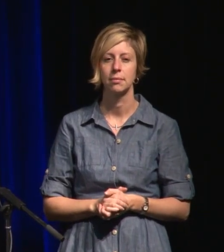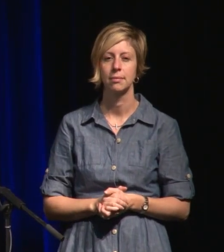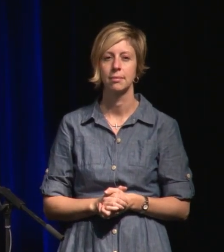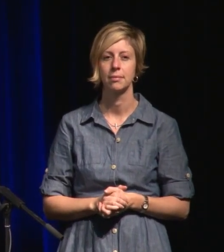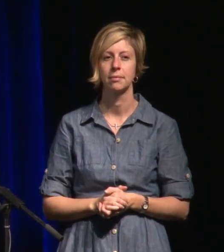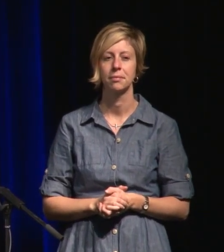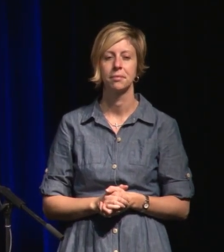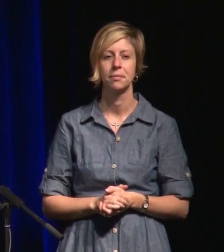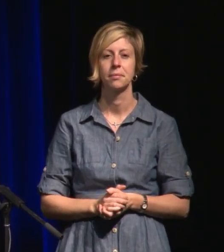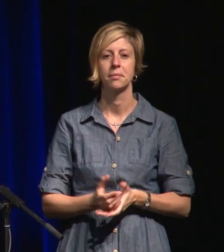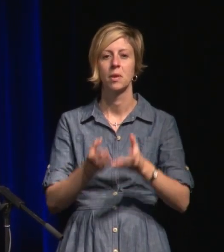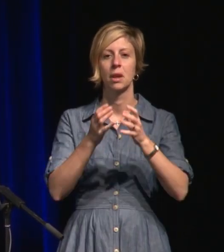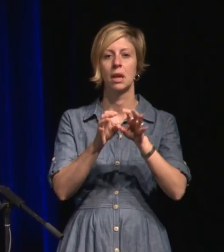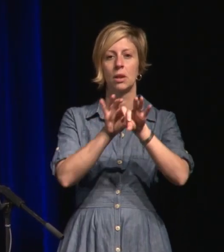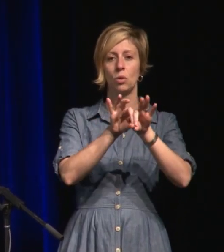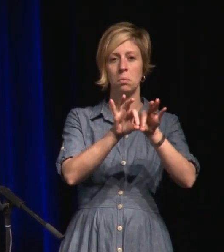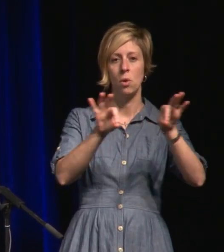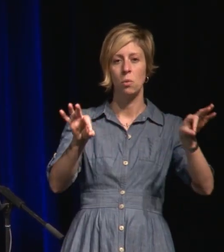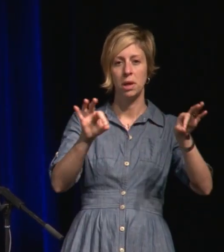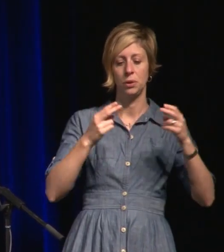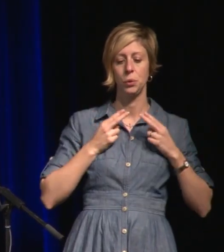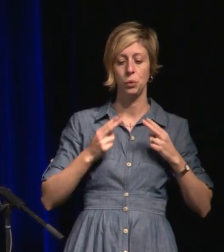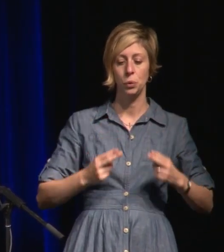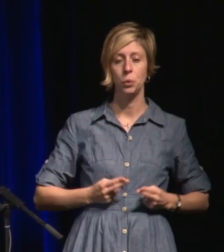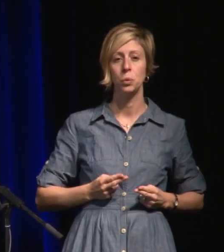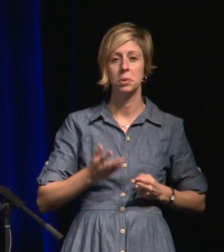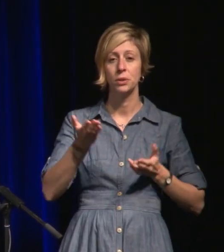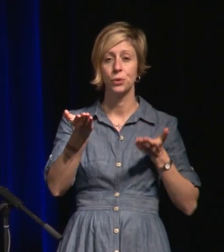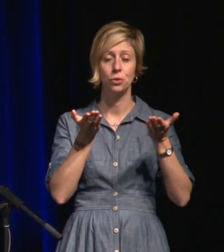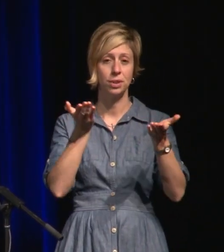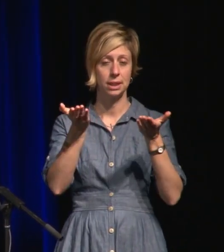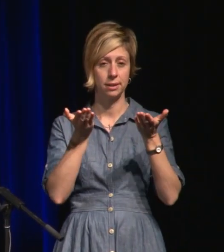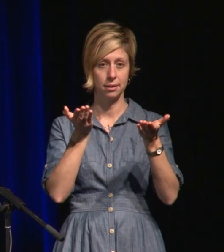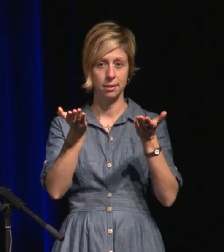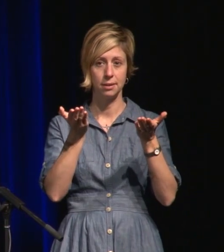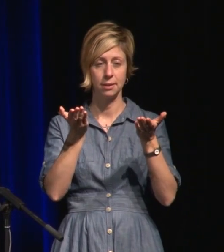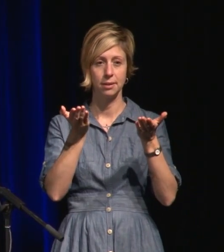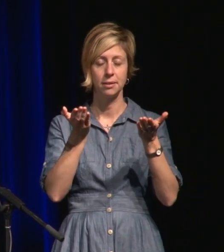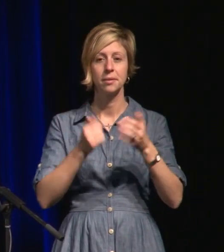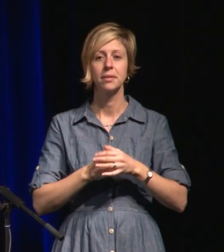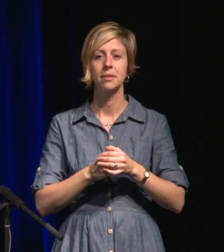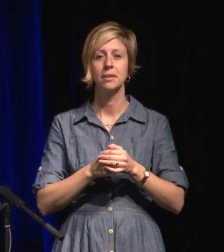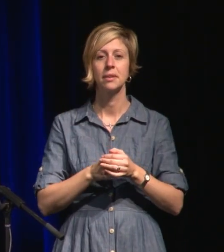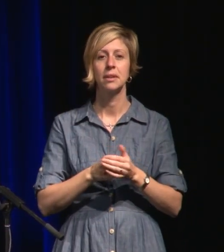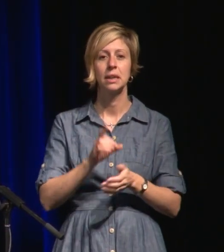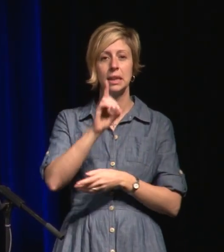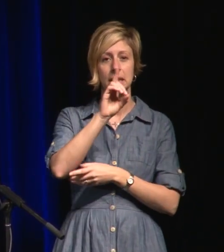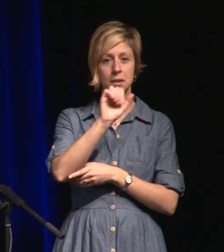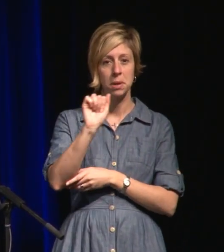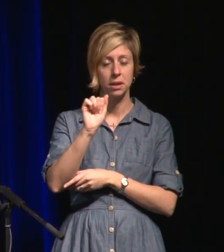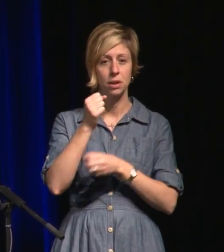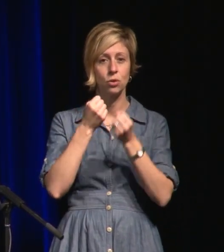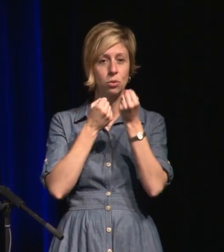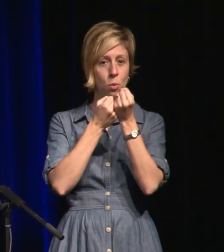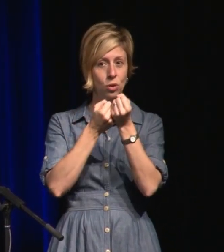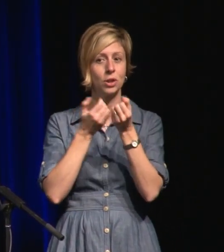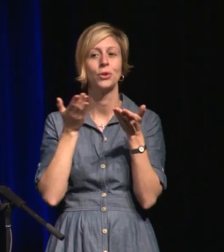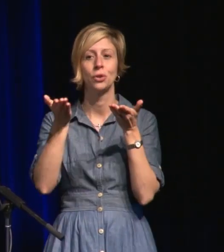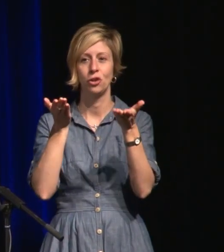For the Diploma in Human Services. For the Diploma in Human Services, Disability Supports and